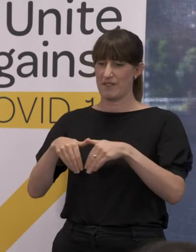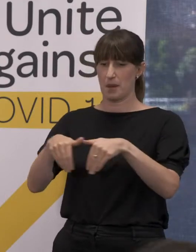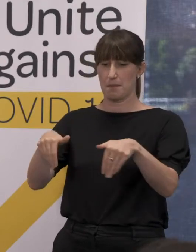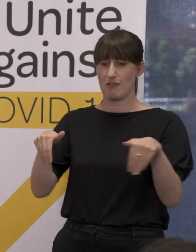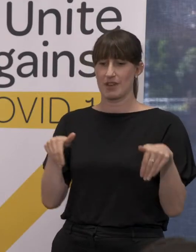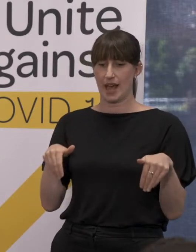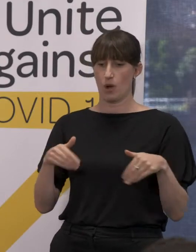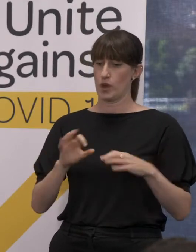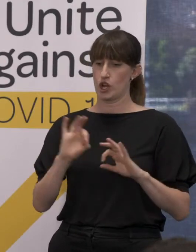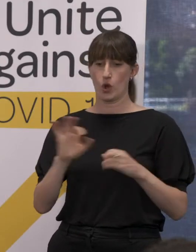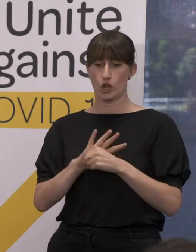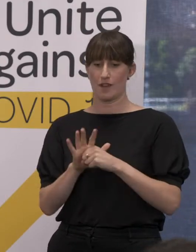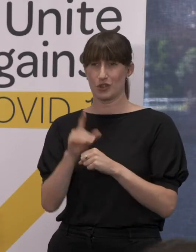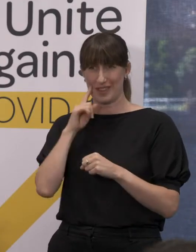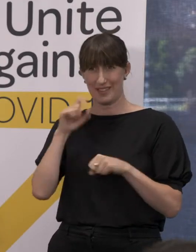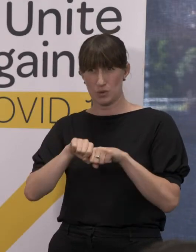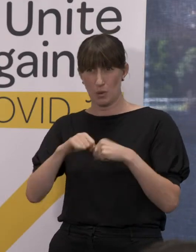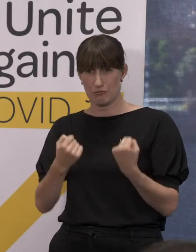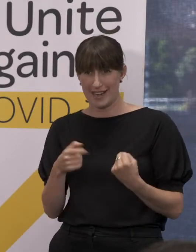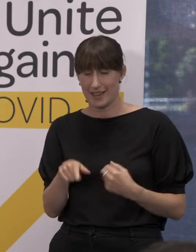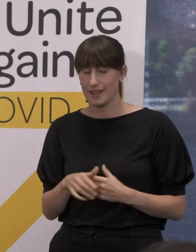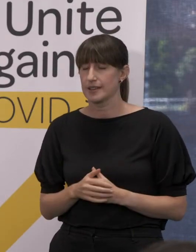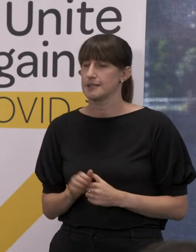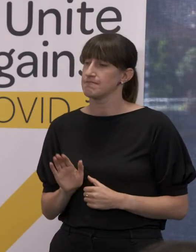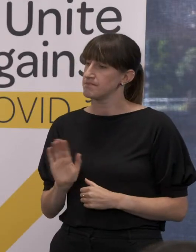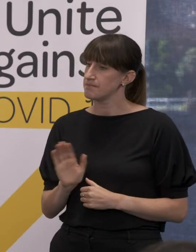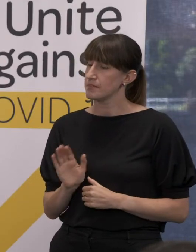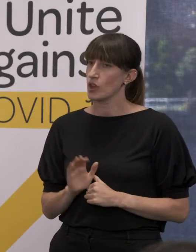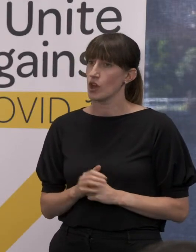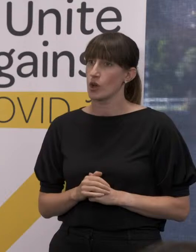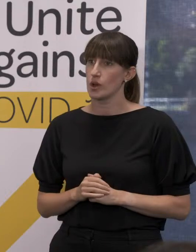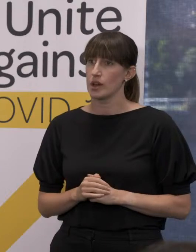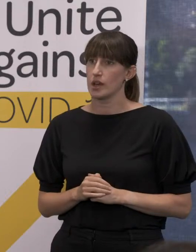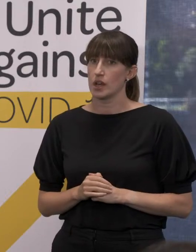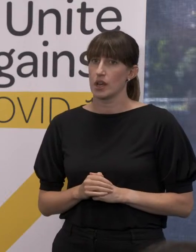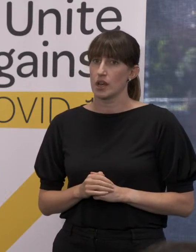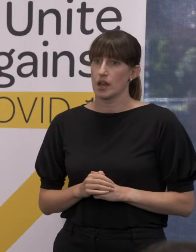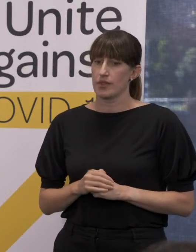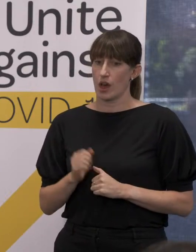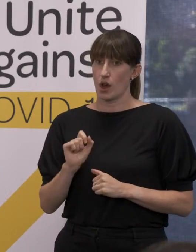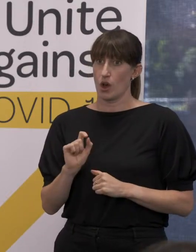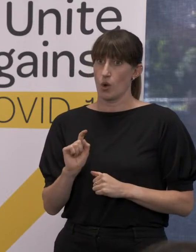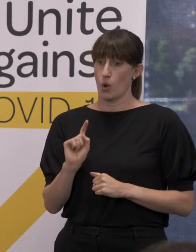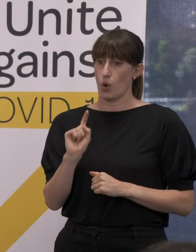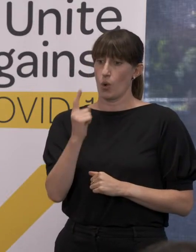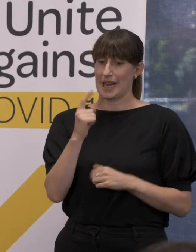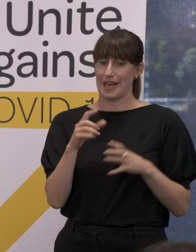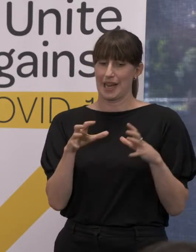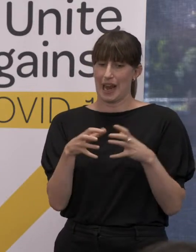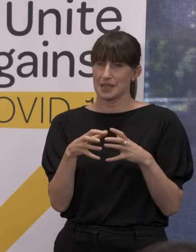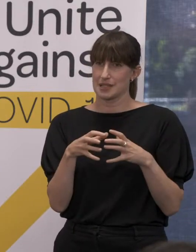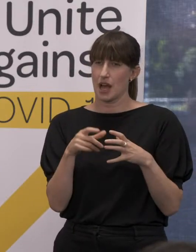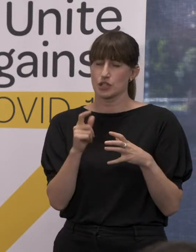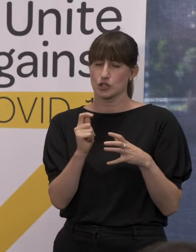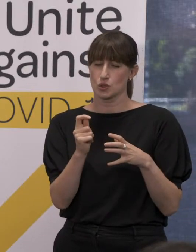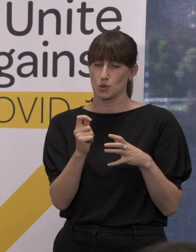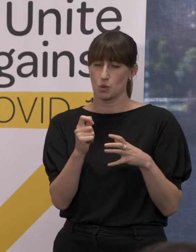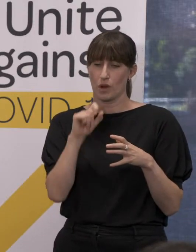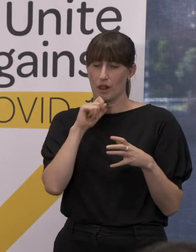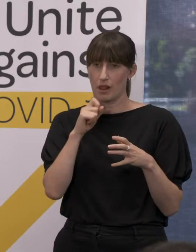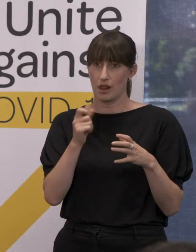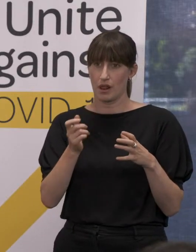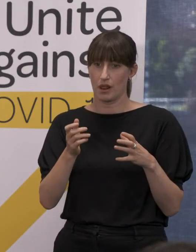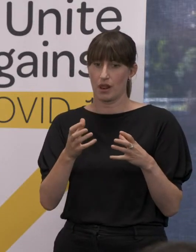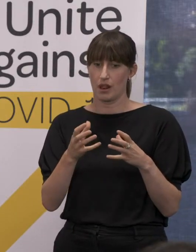time, and we've just about finalised our review of the Auckland cluster, although we're still not sure where that came from, but our